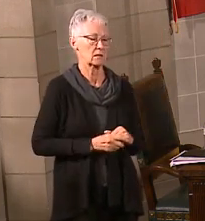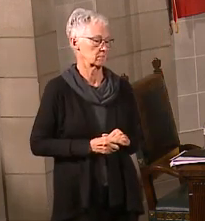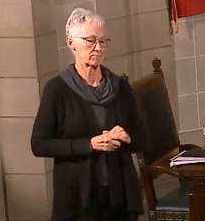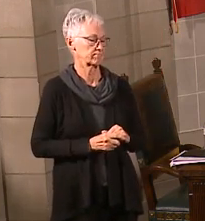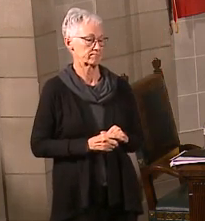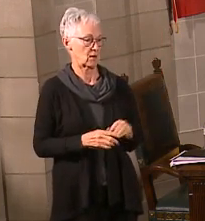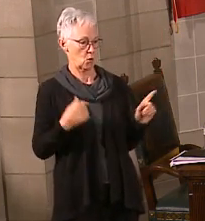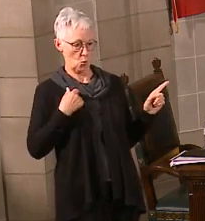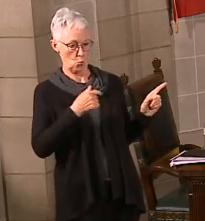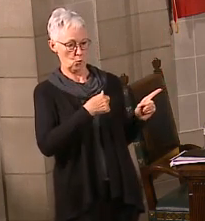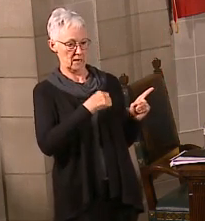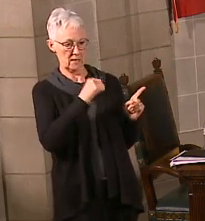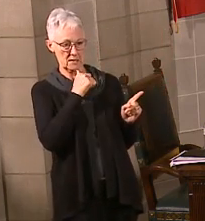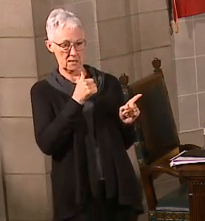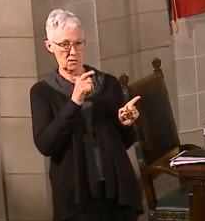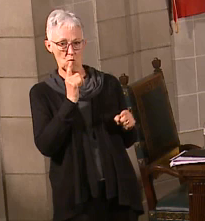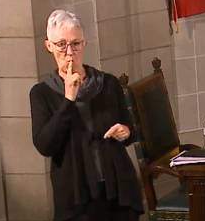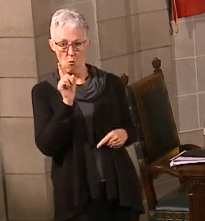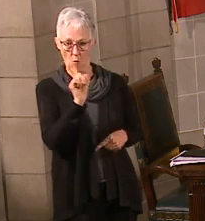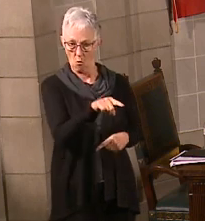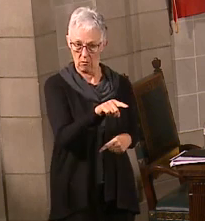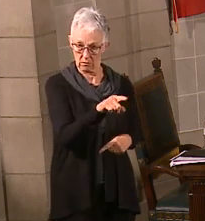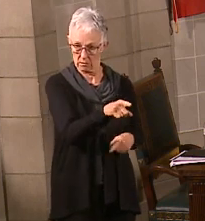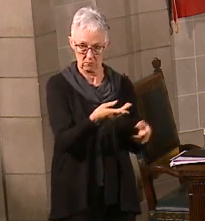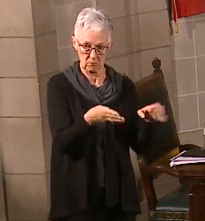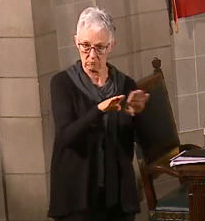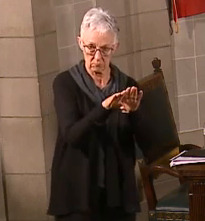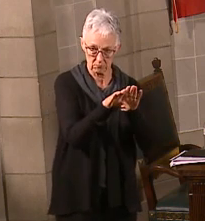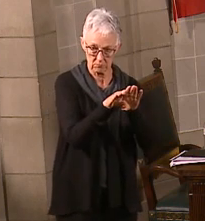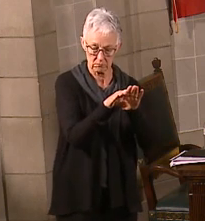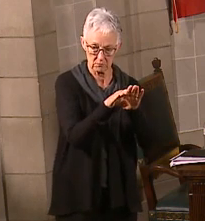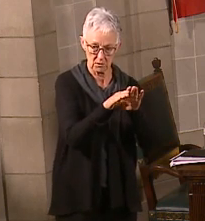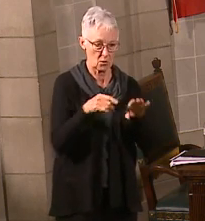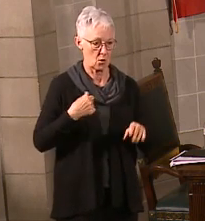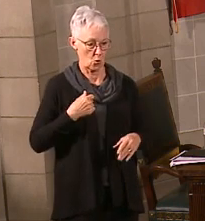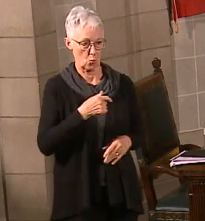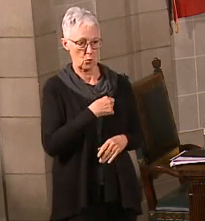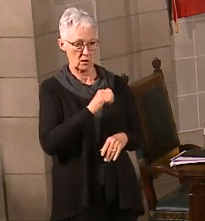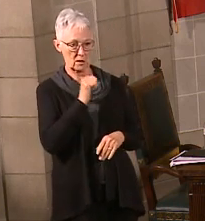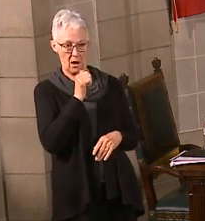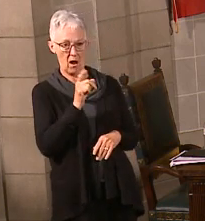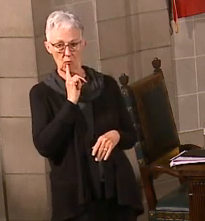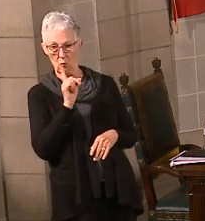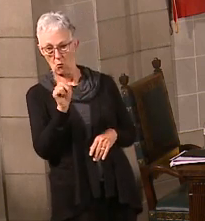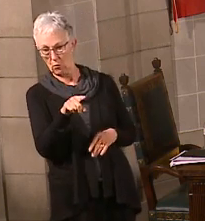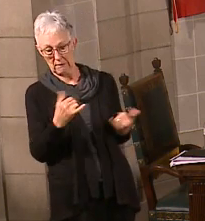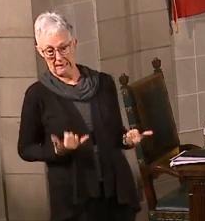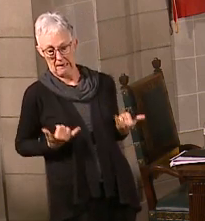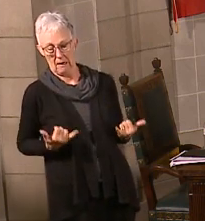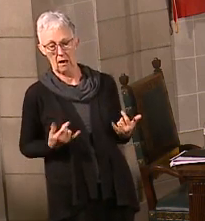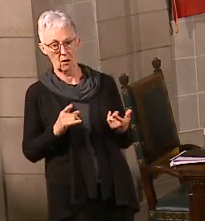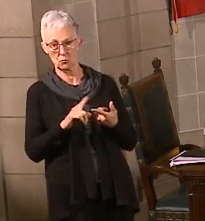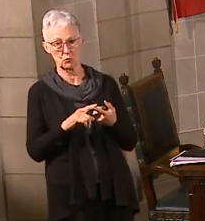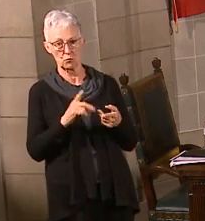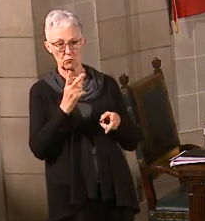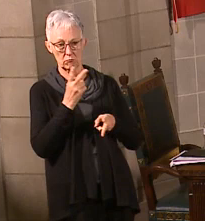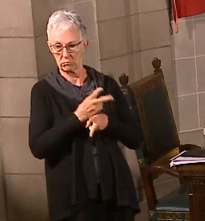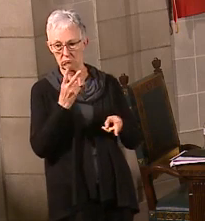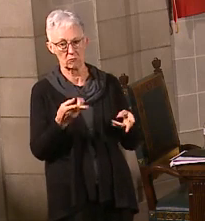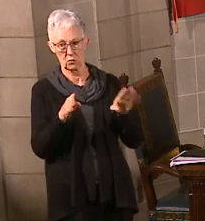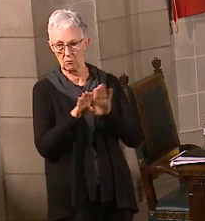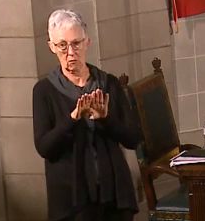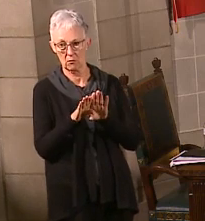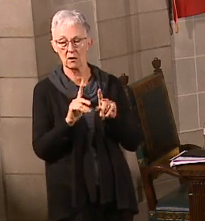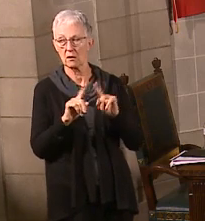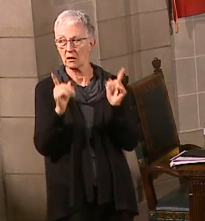that we are asking Nebraskans to exercise their personal responsibility, their civic duty to do the right thing. Following our 6